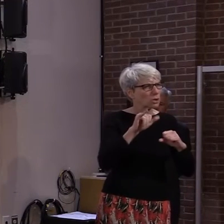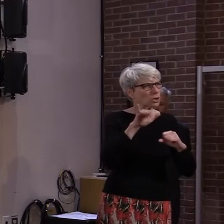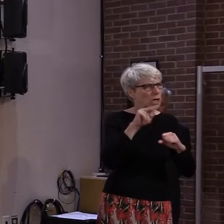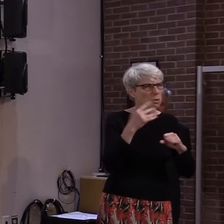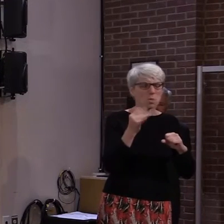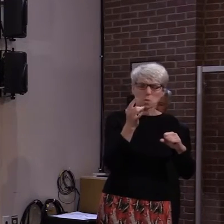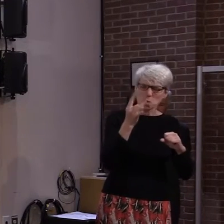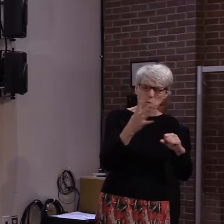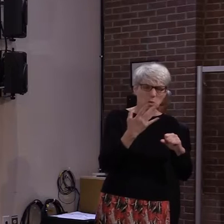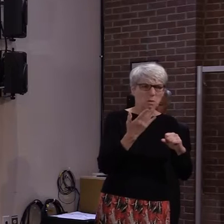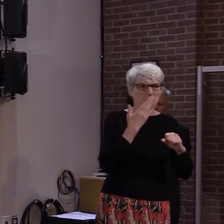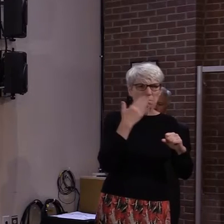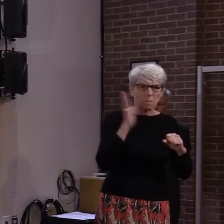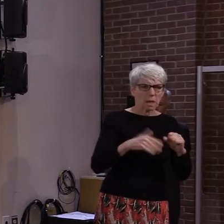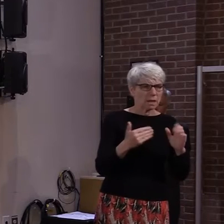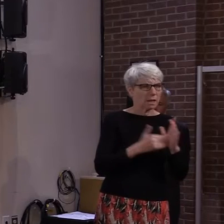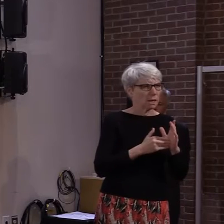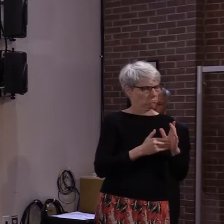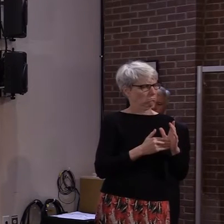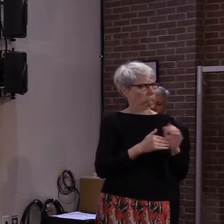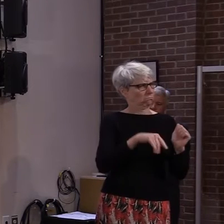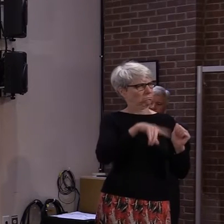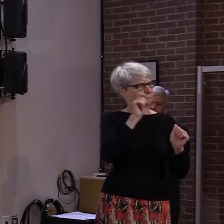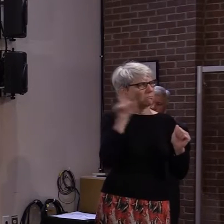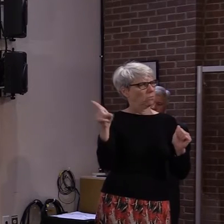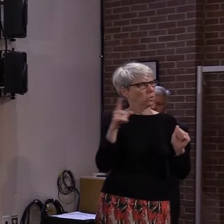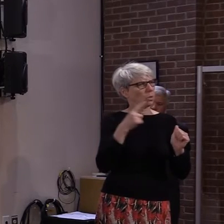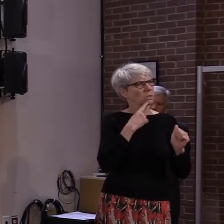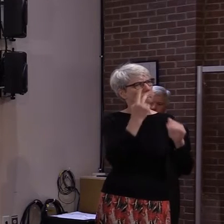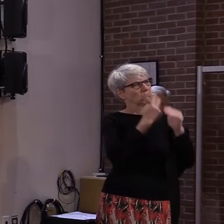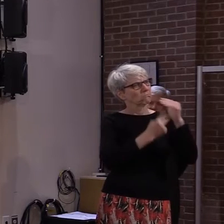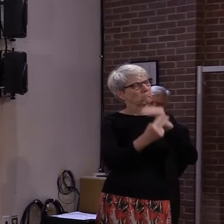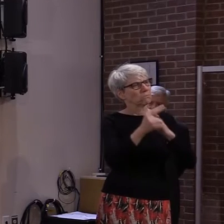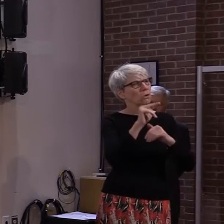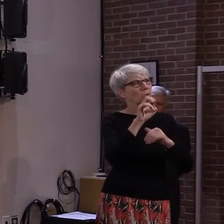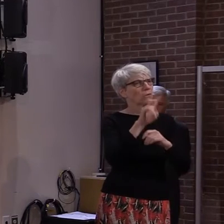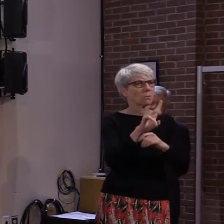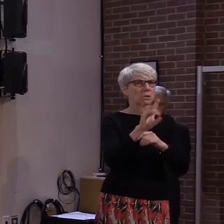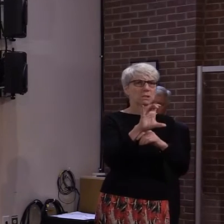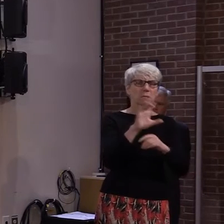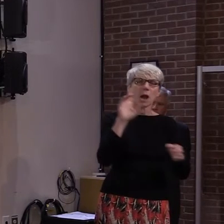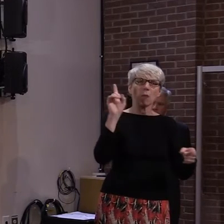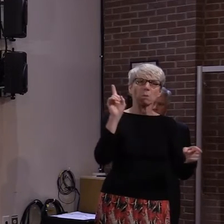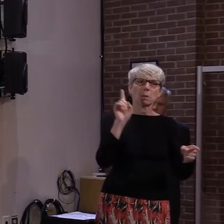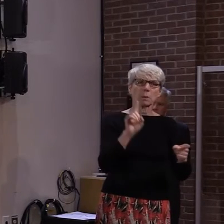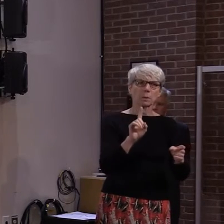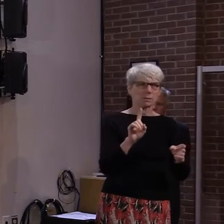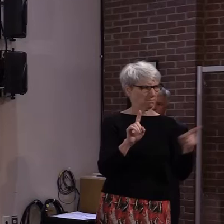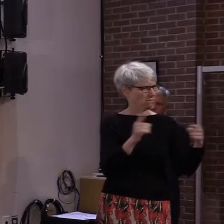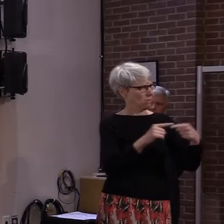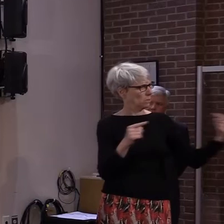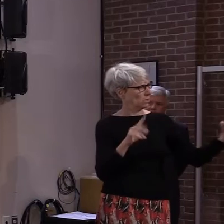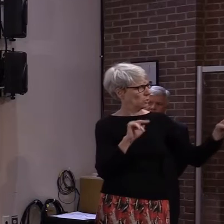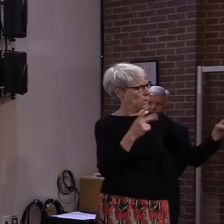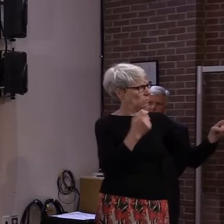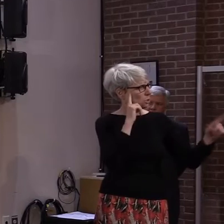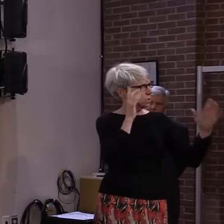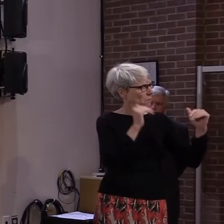our statewide and regional caseload to decline, but Governor Sununu is saying it's going to